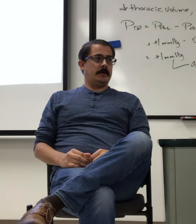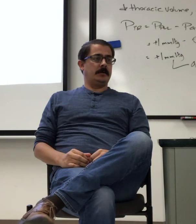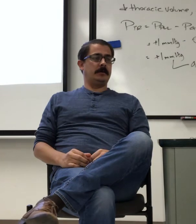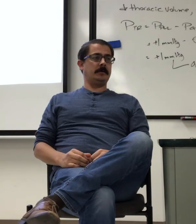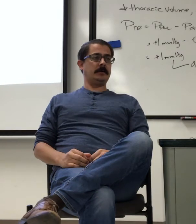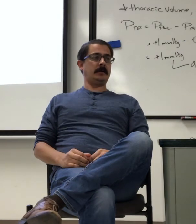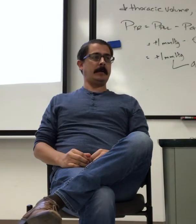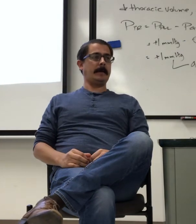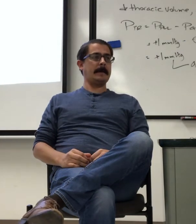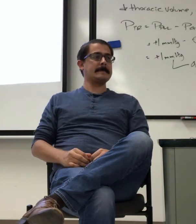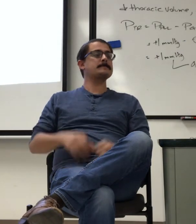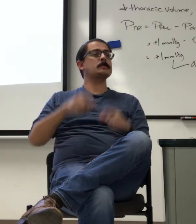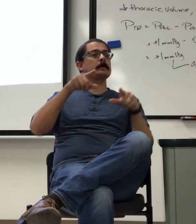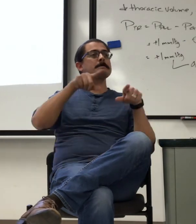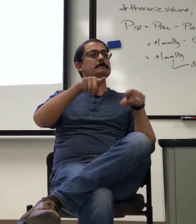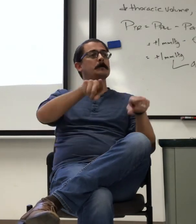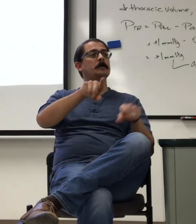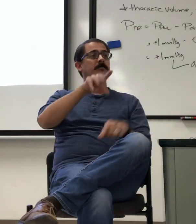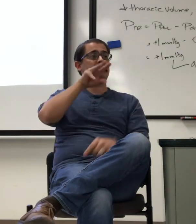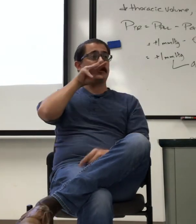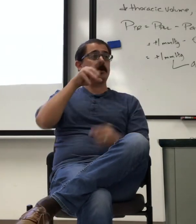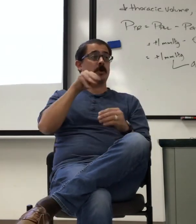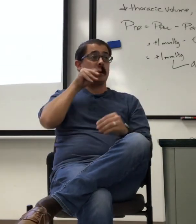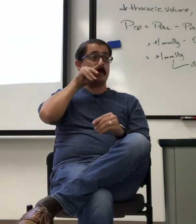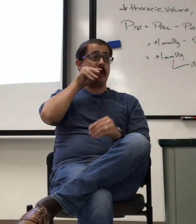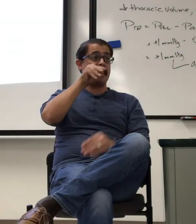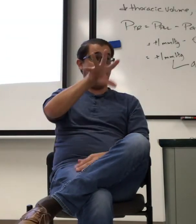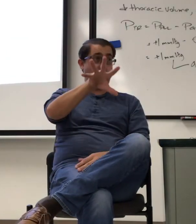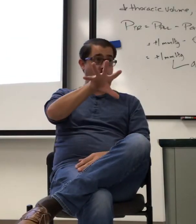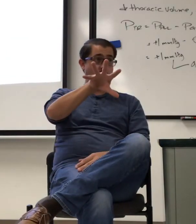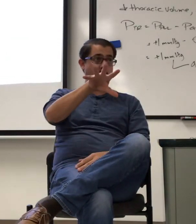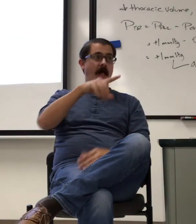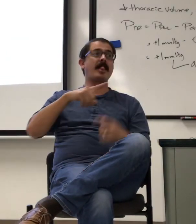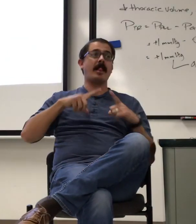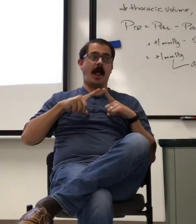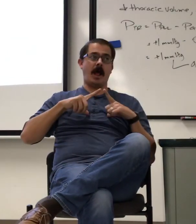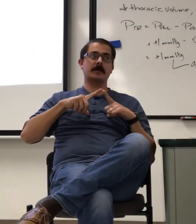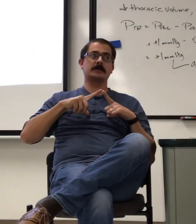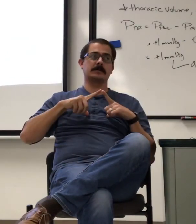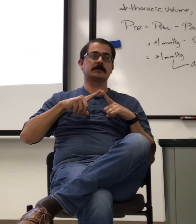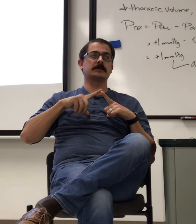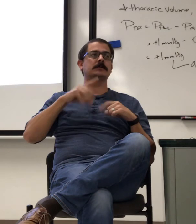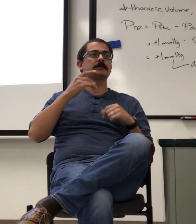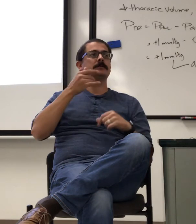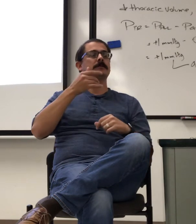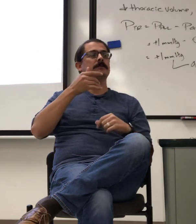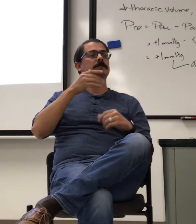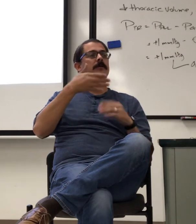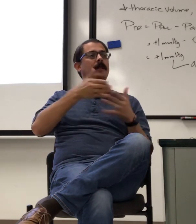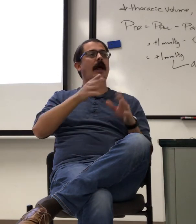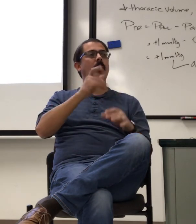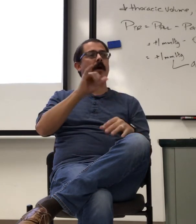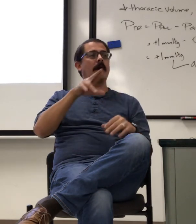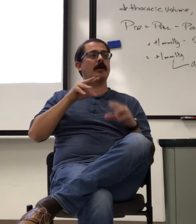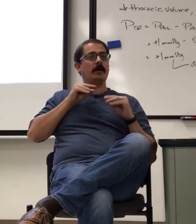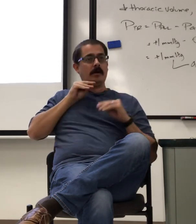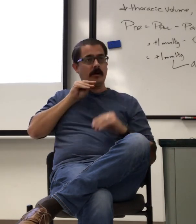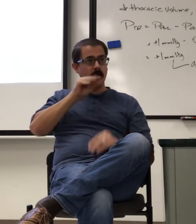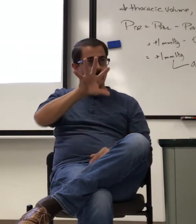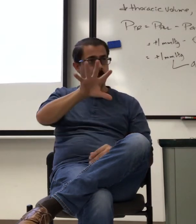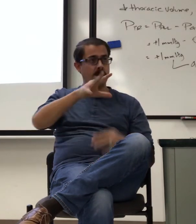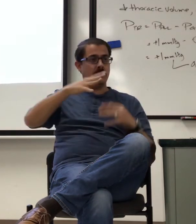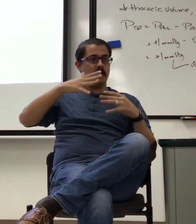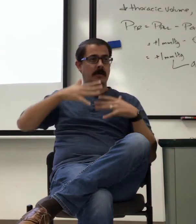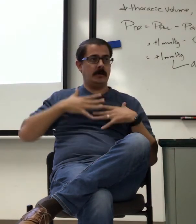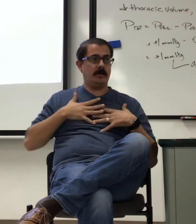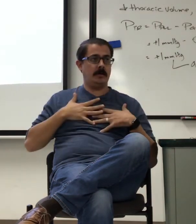Well, what about during a breath out? Lungs. That allows air to be pushed out, and the lung pulls the chest wall in, so we